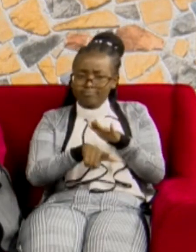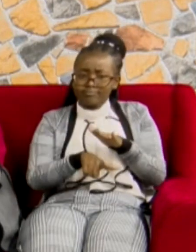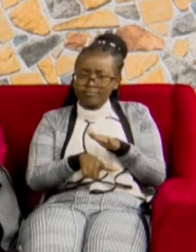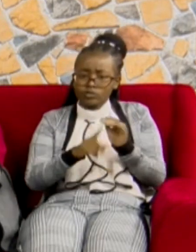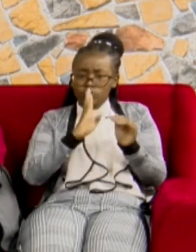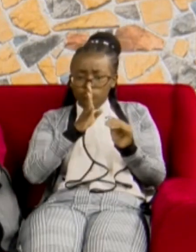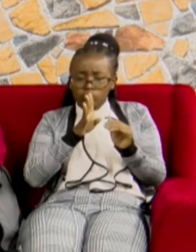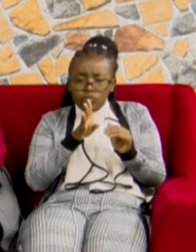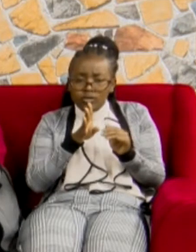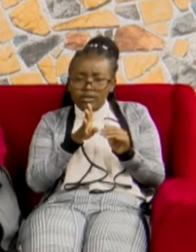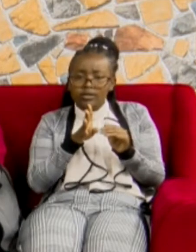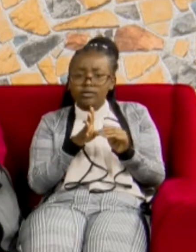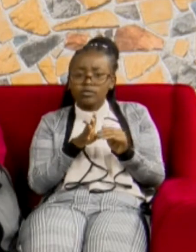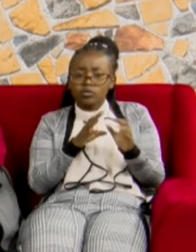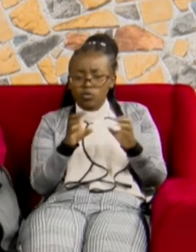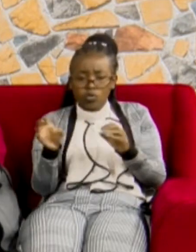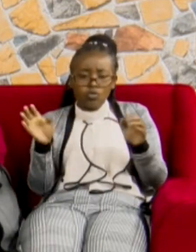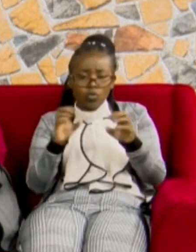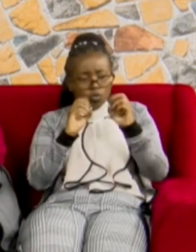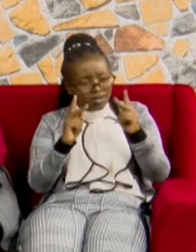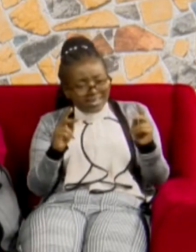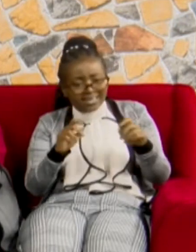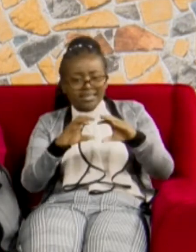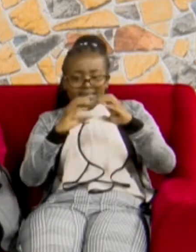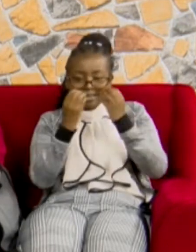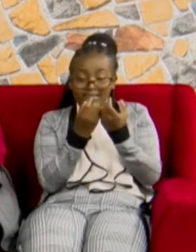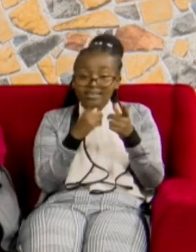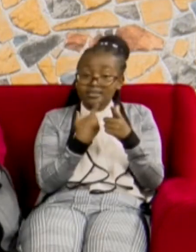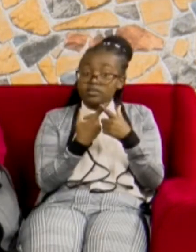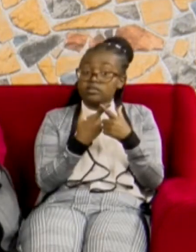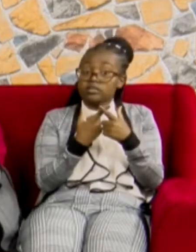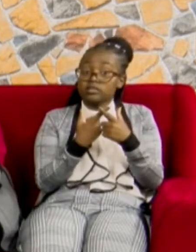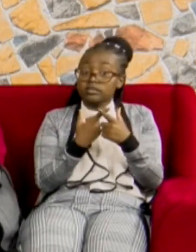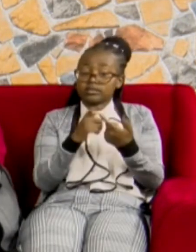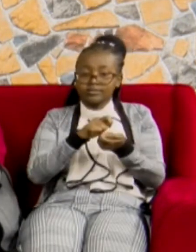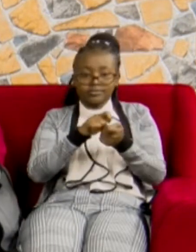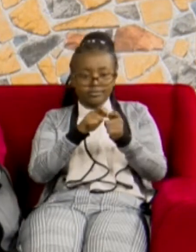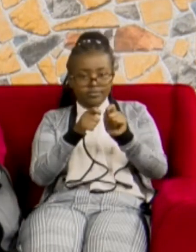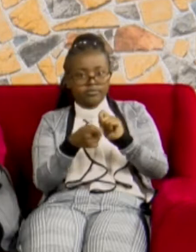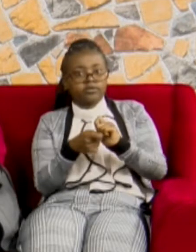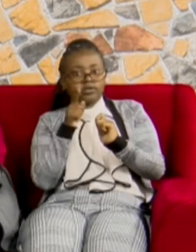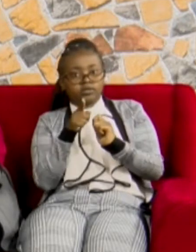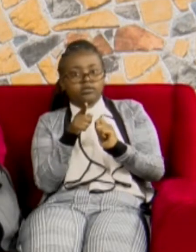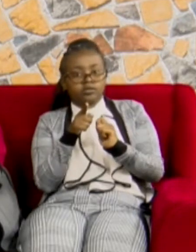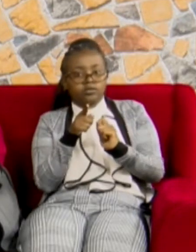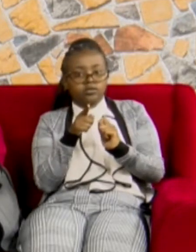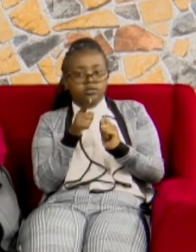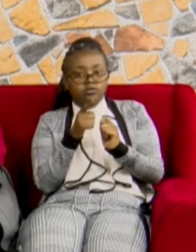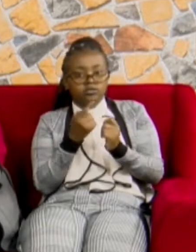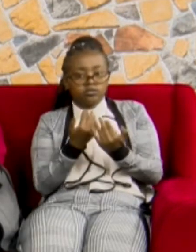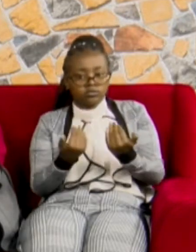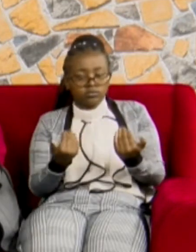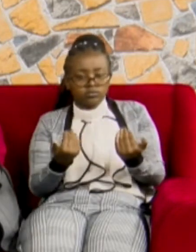to talk, they used to be doing okay in class. Then all of a sudden you just notice, okay, we're going in